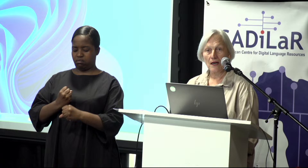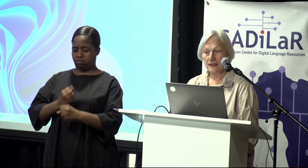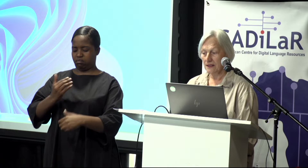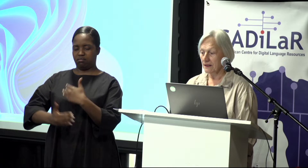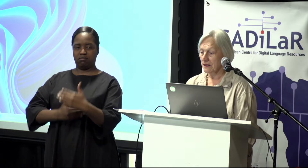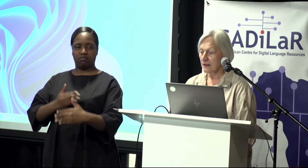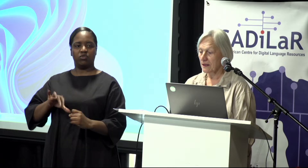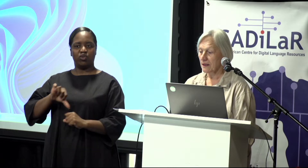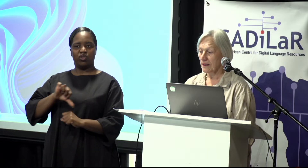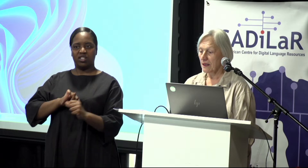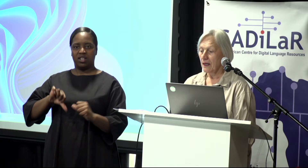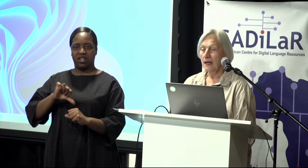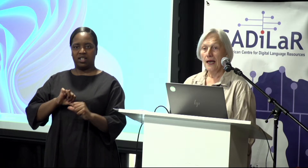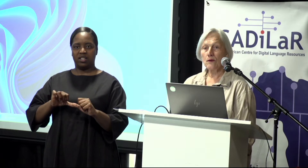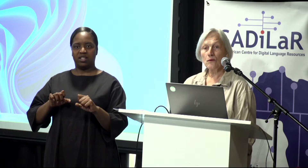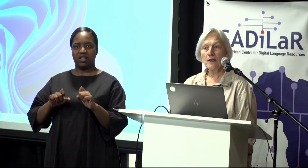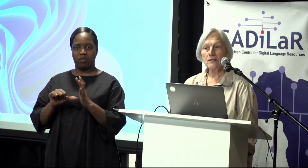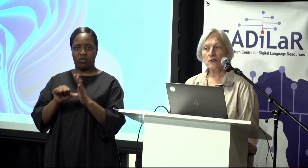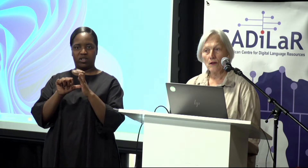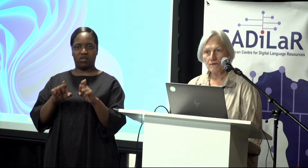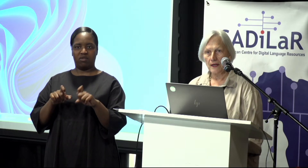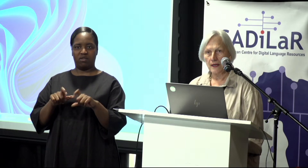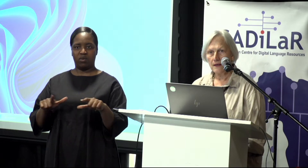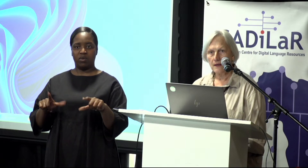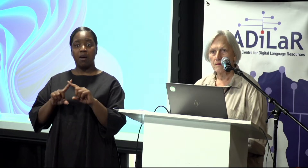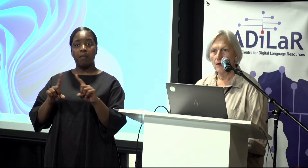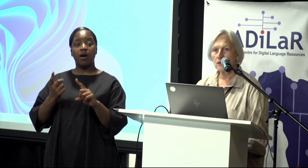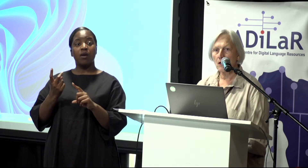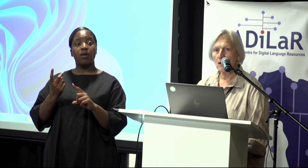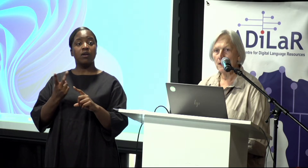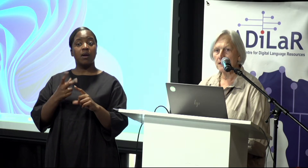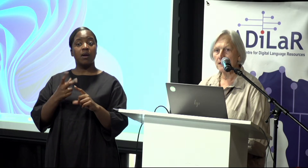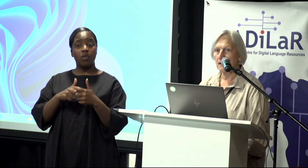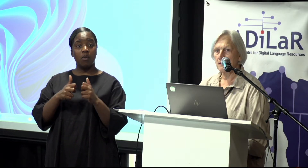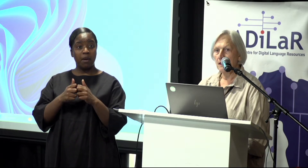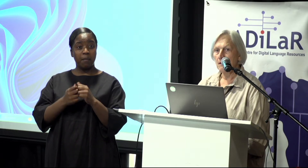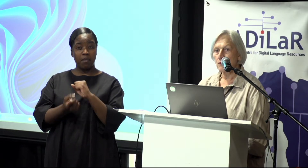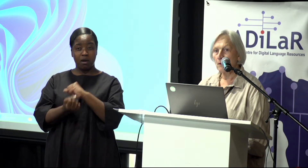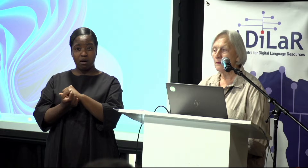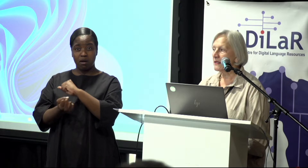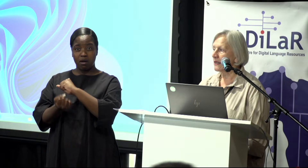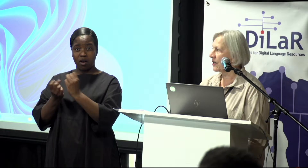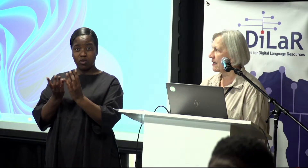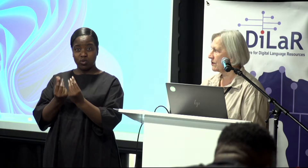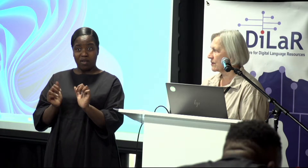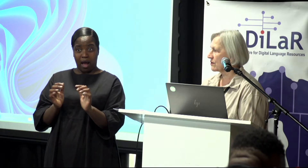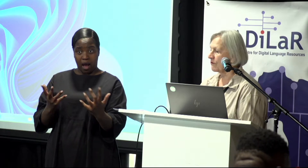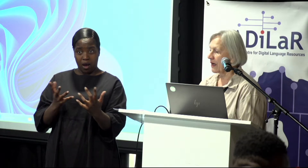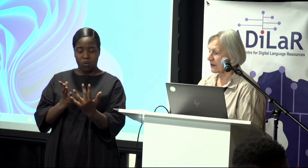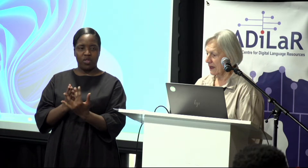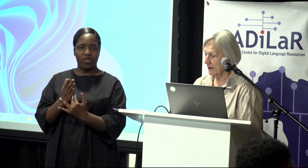and also in solving the most complex problems and challenges of our time.